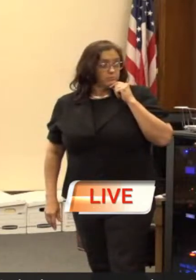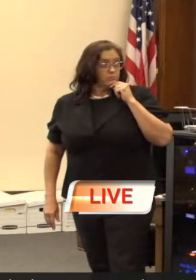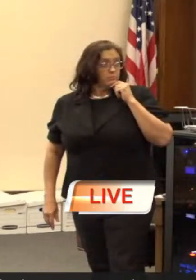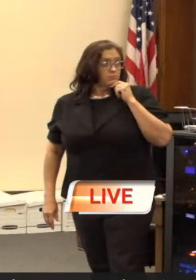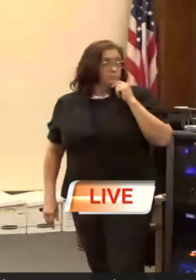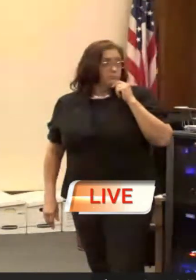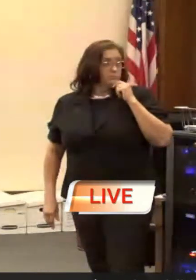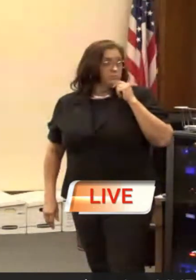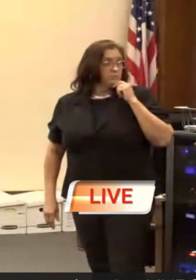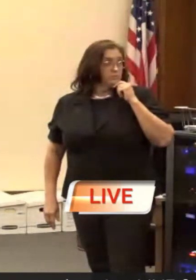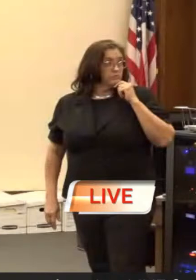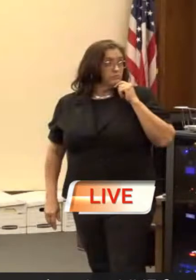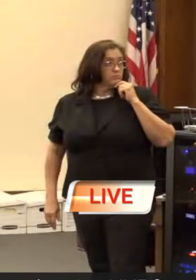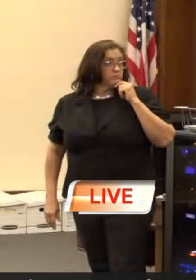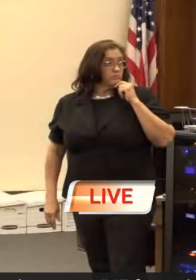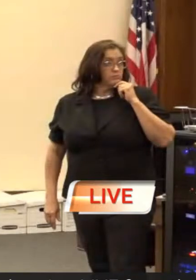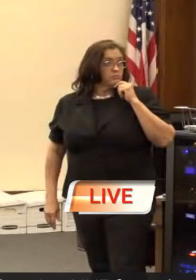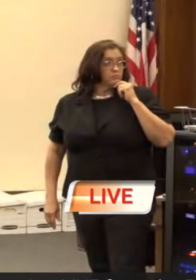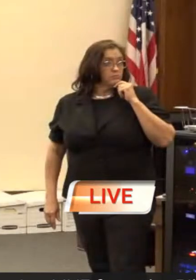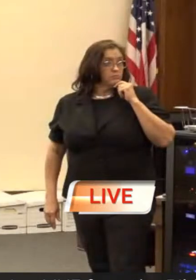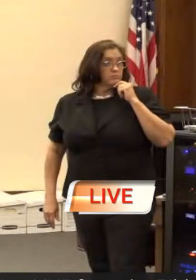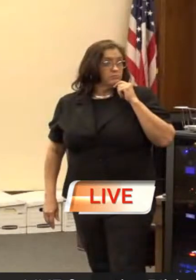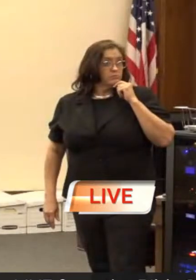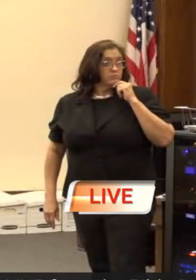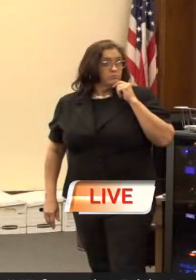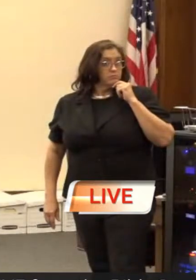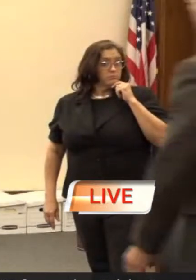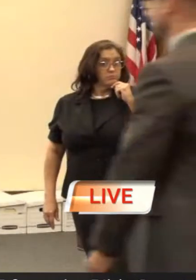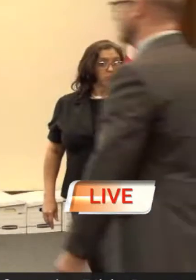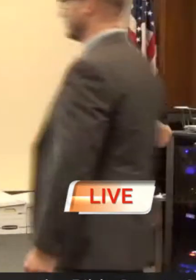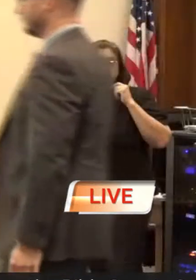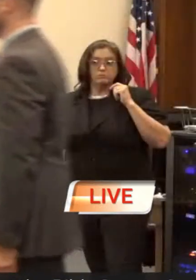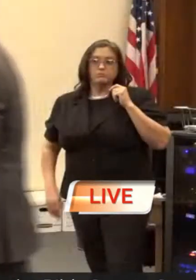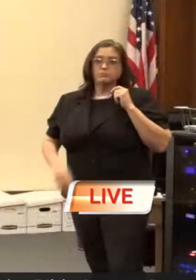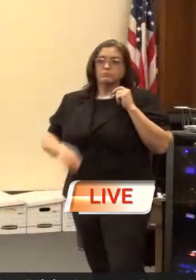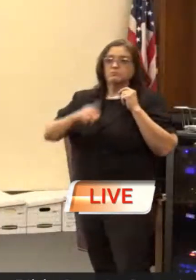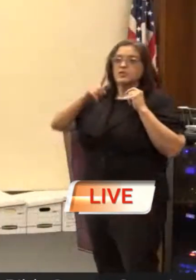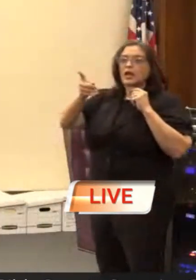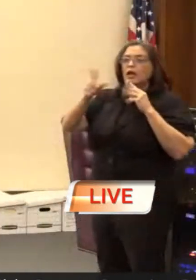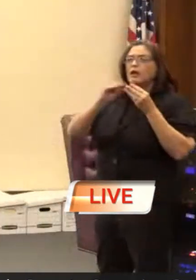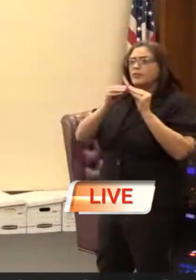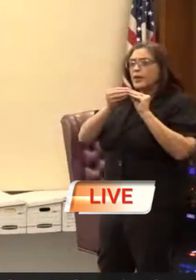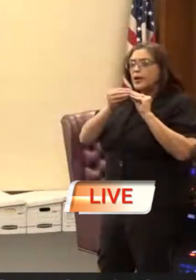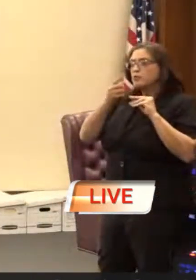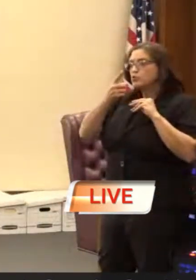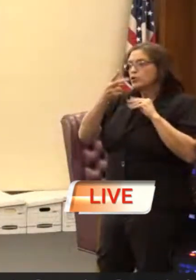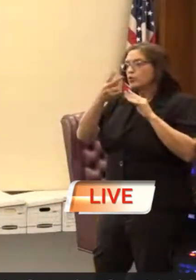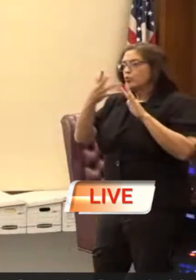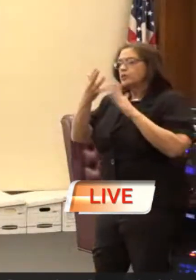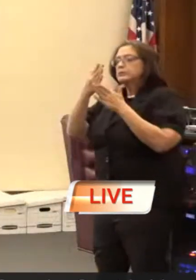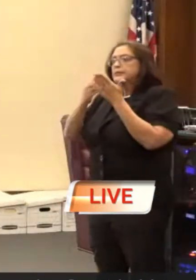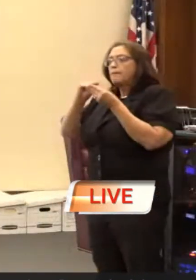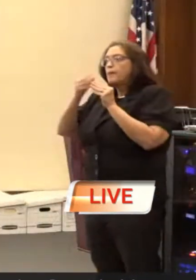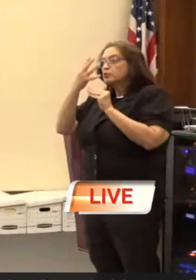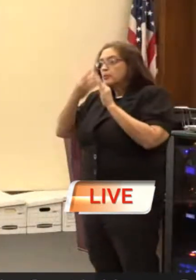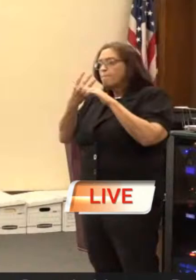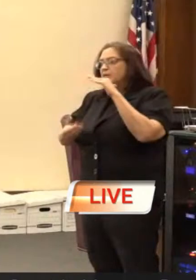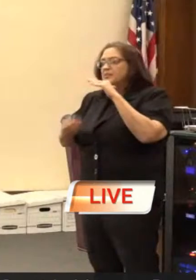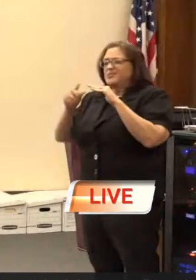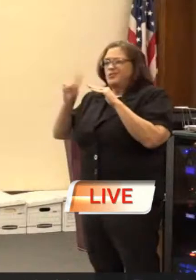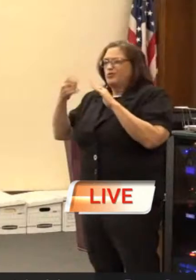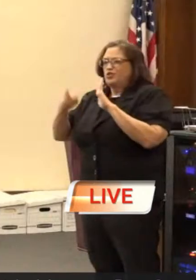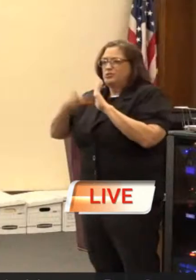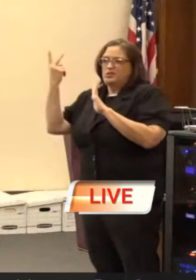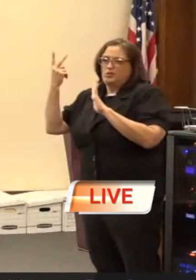And the gaps would have been the gaps in numbers. All right, thank you. Okay. All right. Thank you,